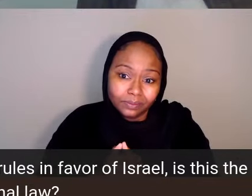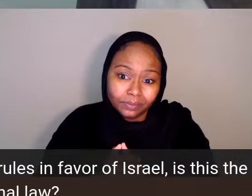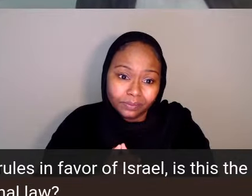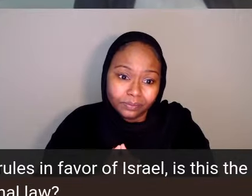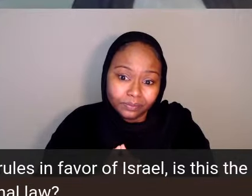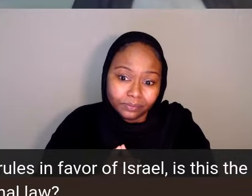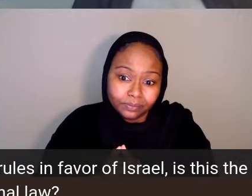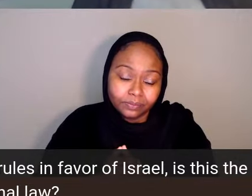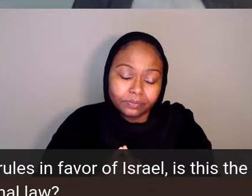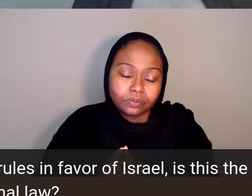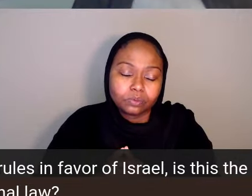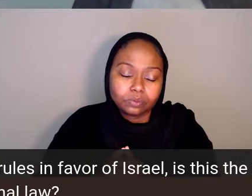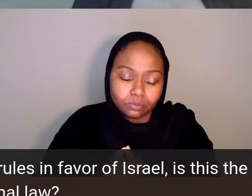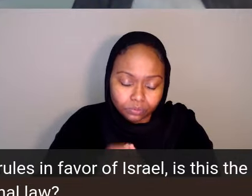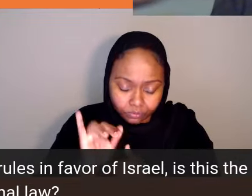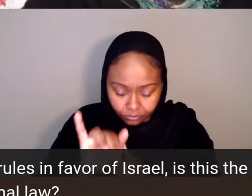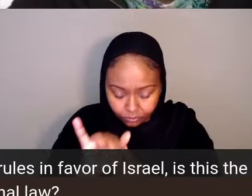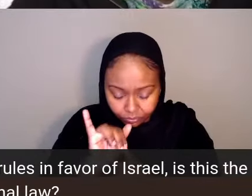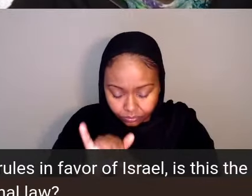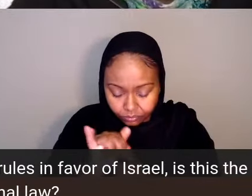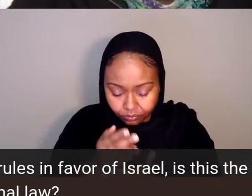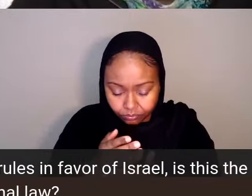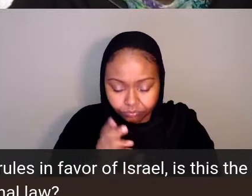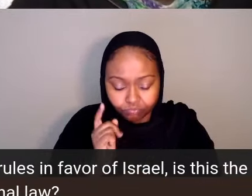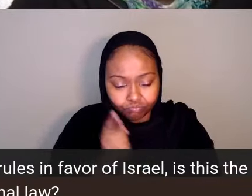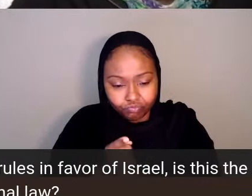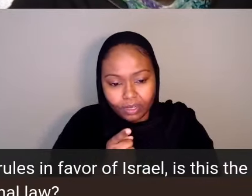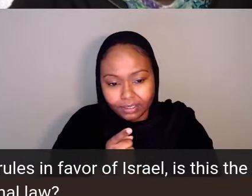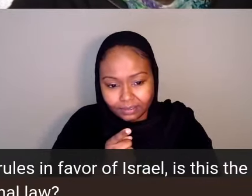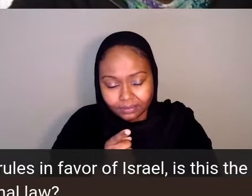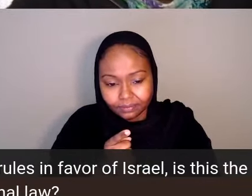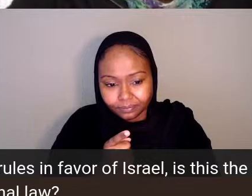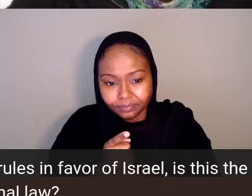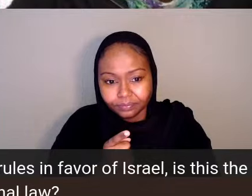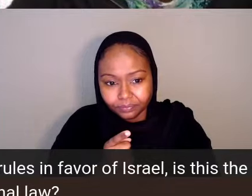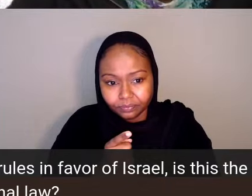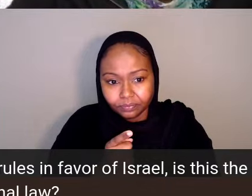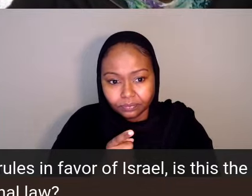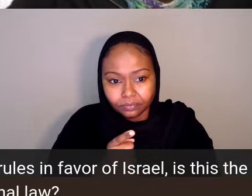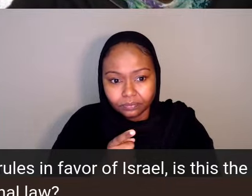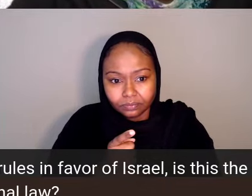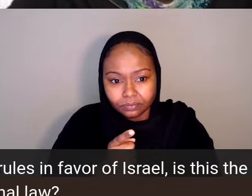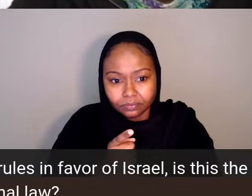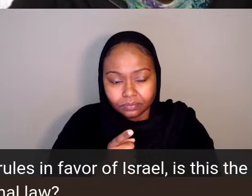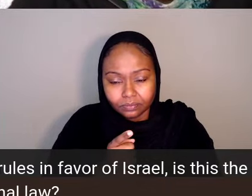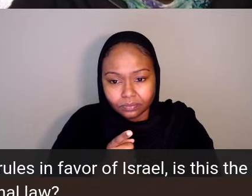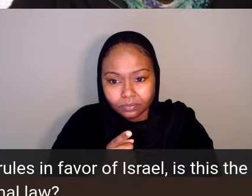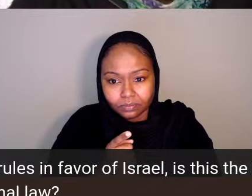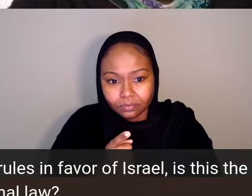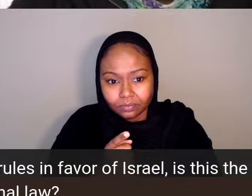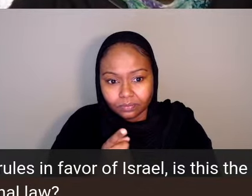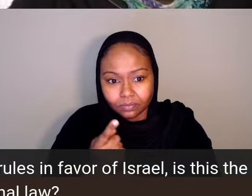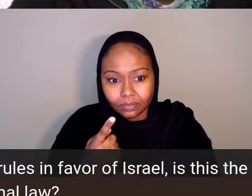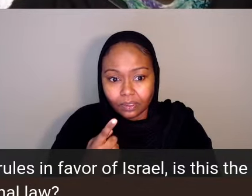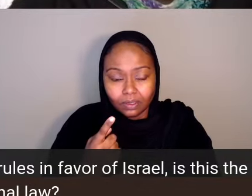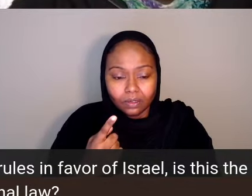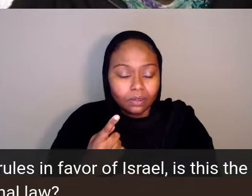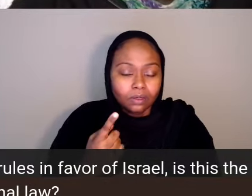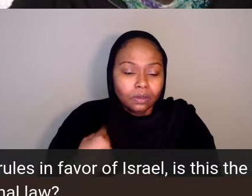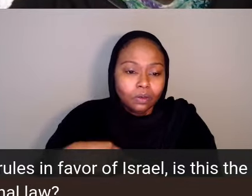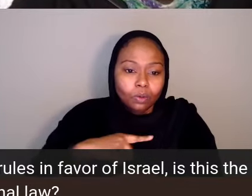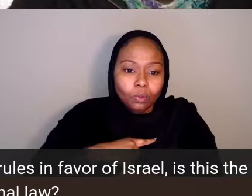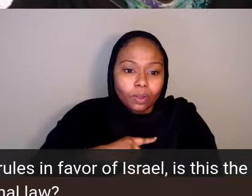Right. So we will all be eagerly watching and advocating for the